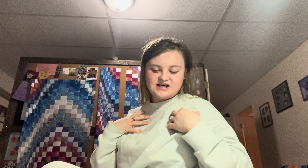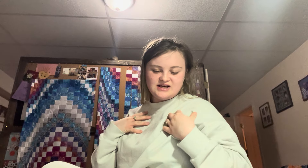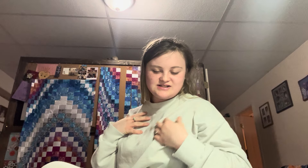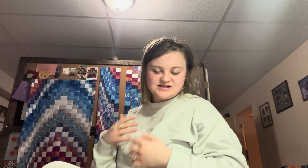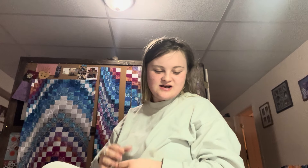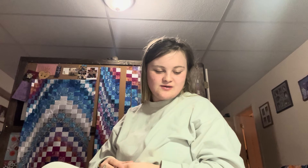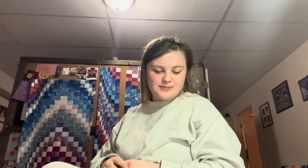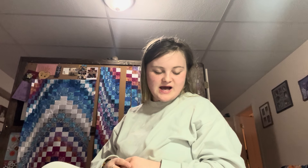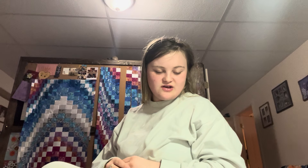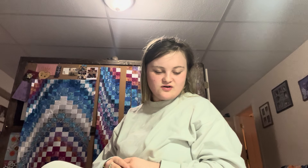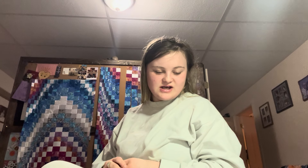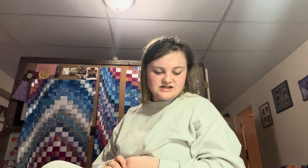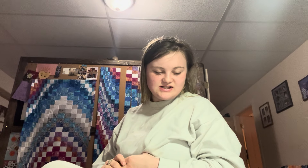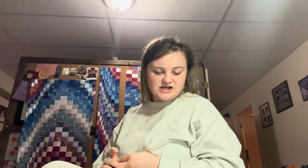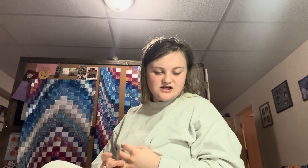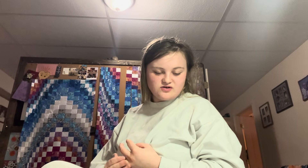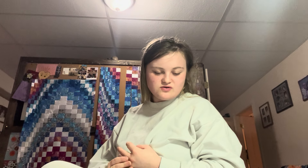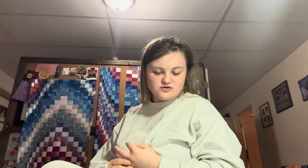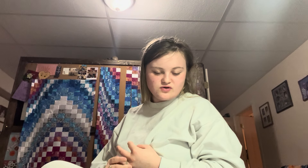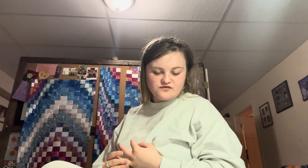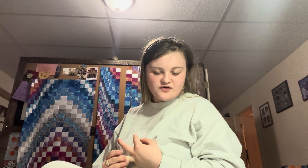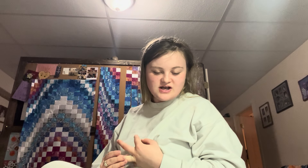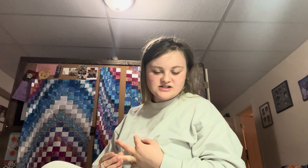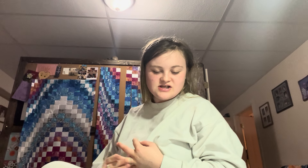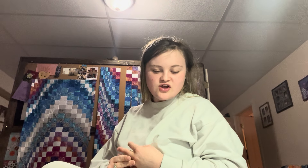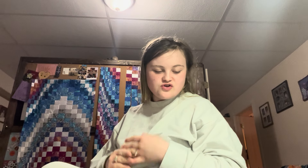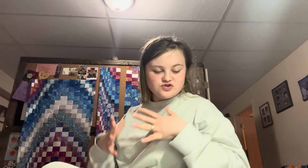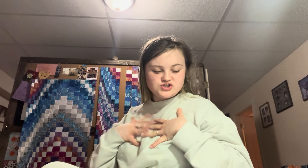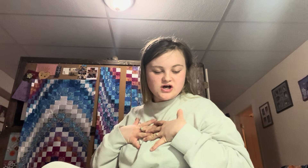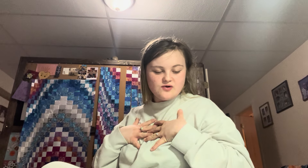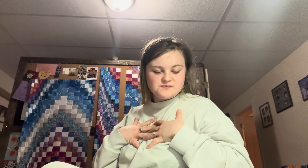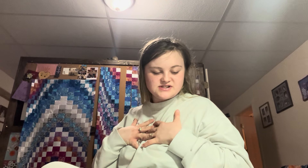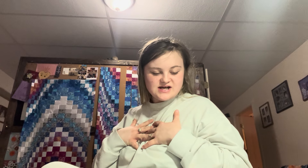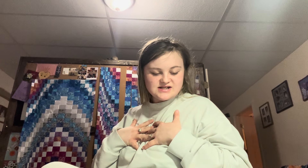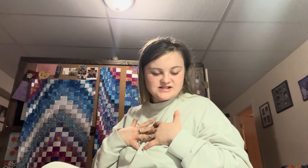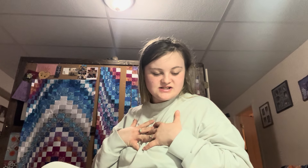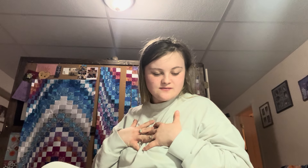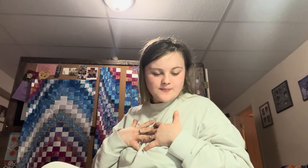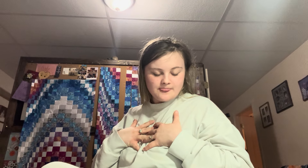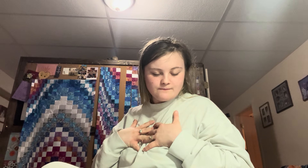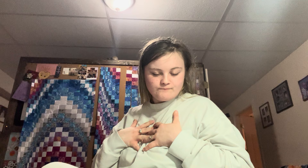kicked by your 18-year-old friends. You're so obsessed.